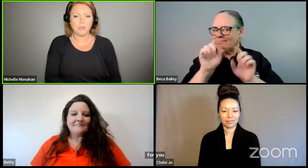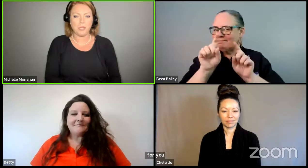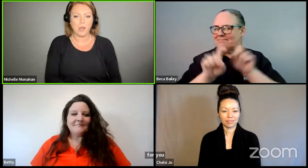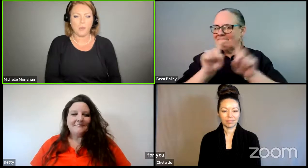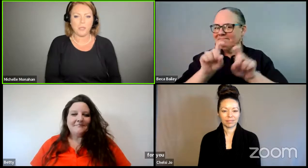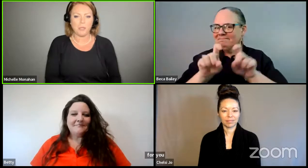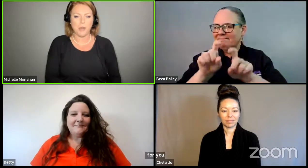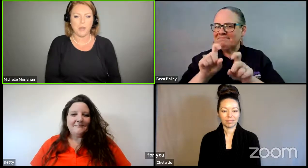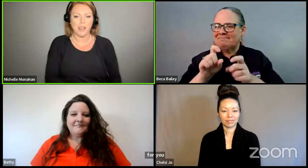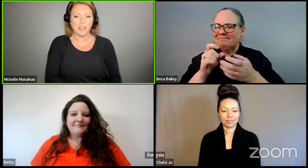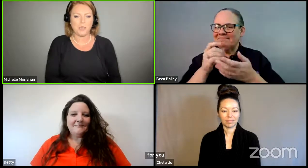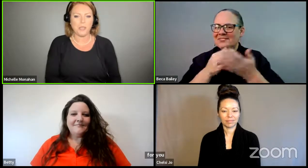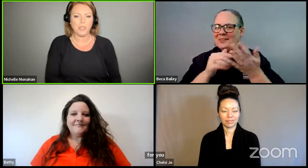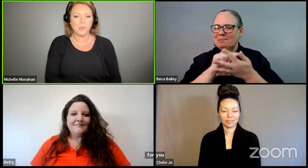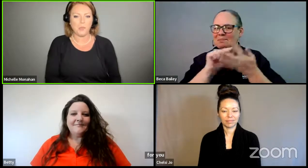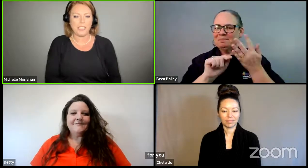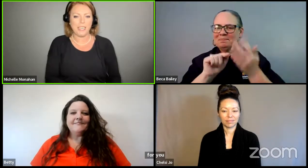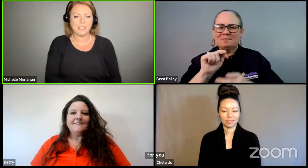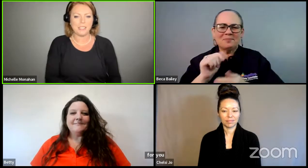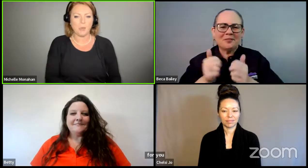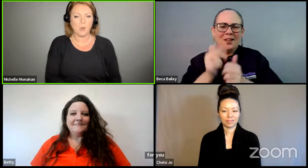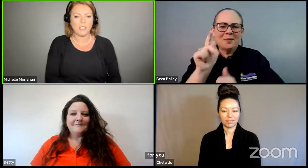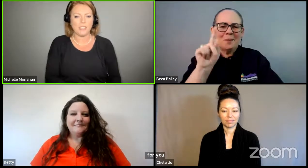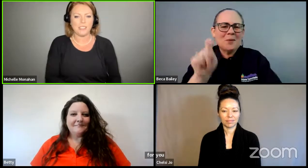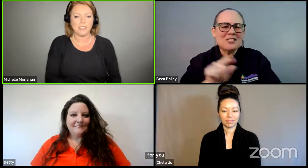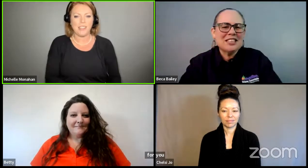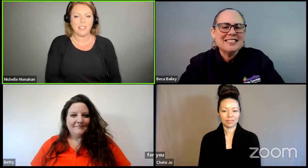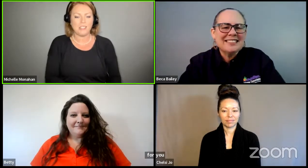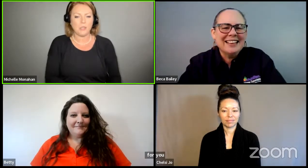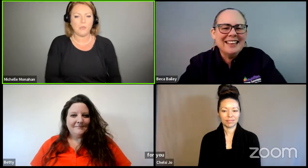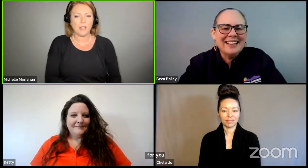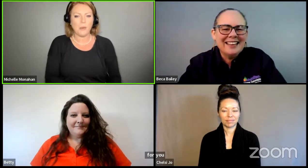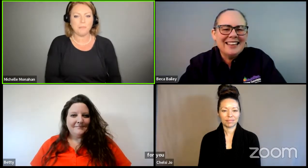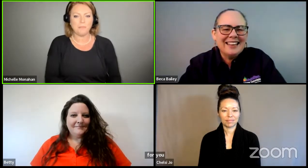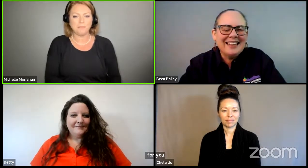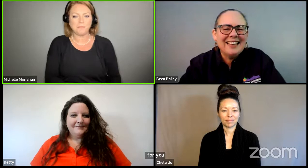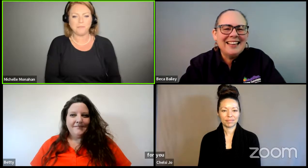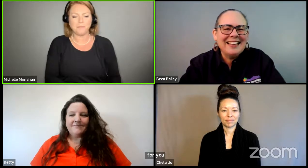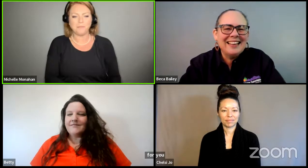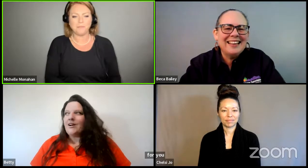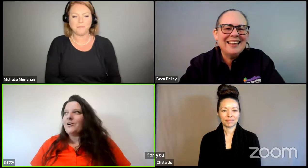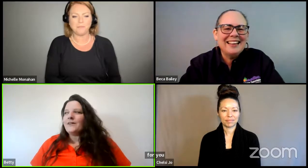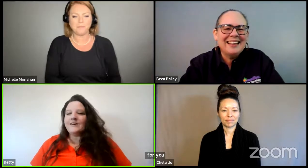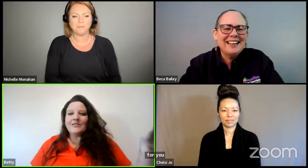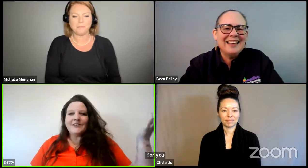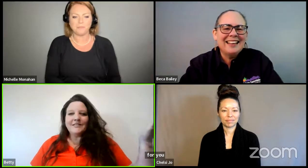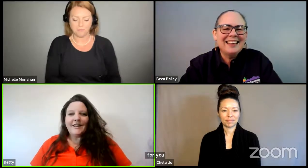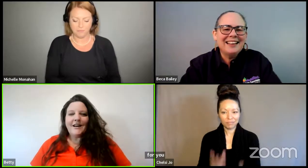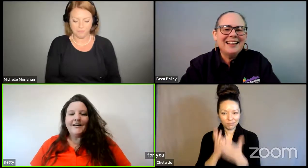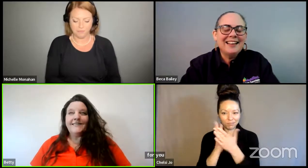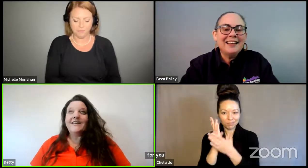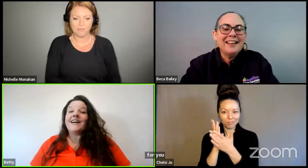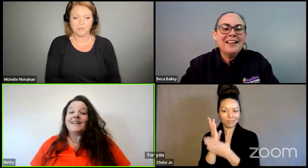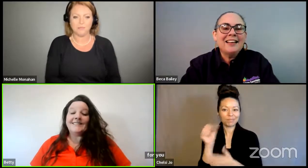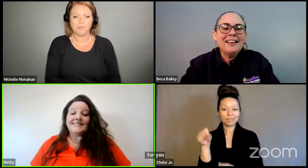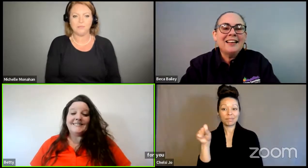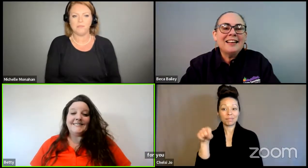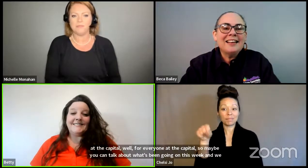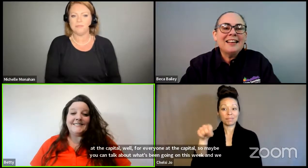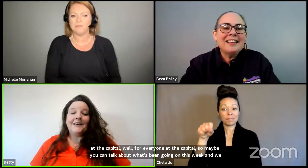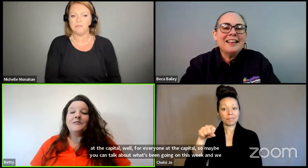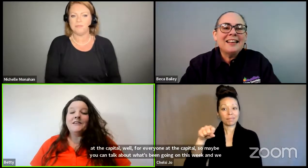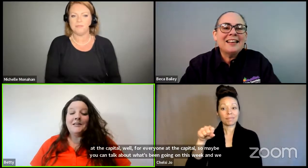talk a little bit about what's been going on this week and we can ask some questions to follow up. All right. Well, yeah,